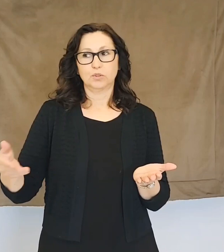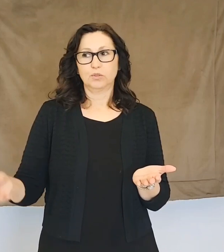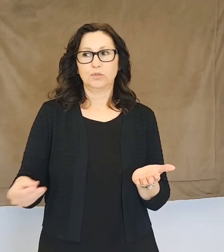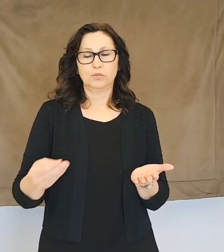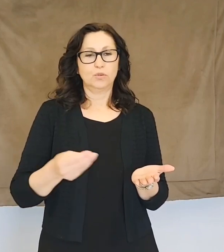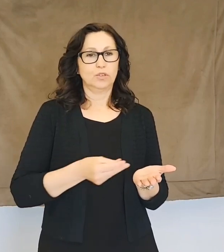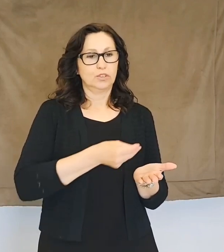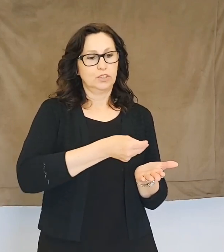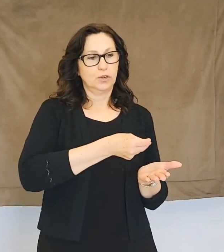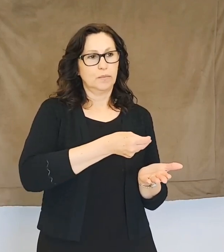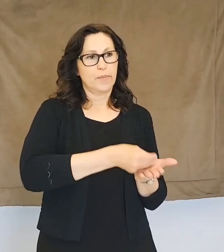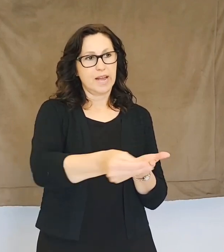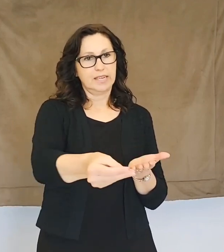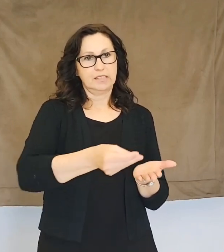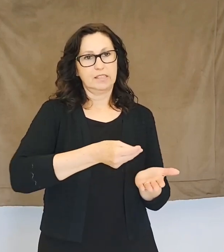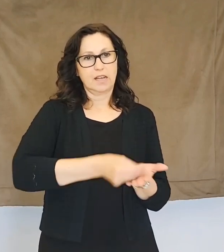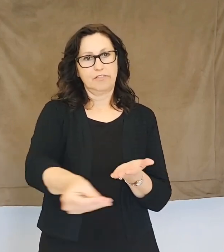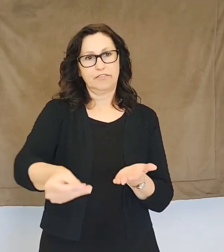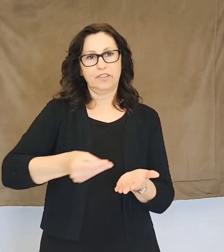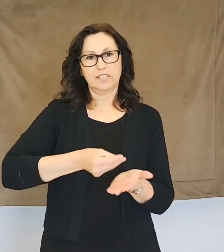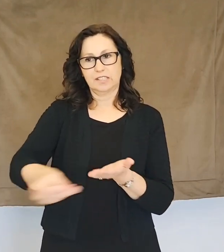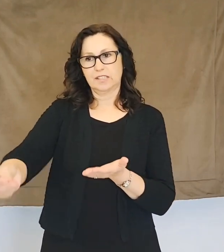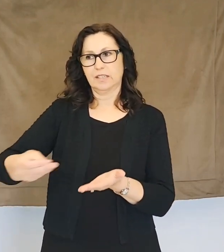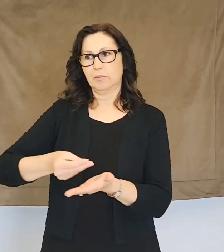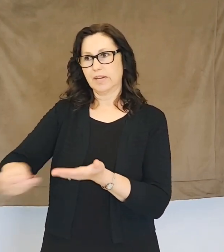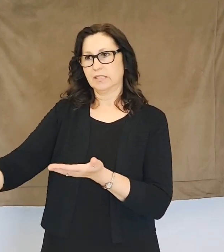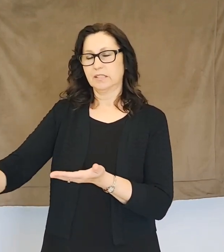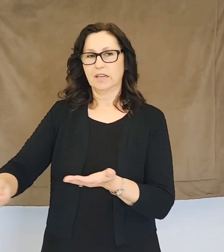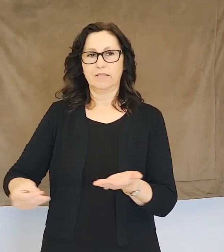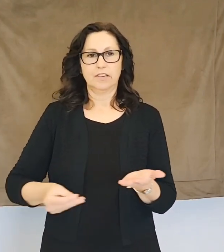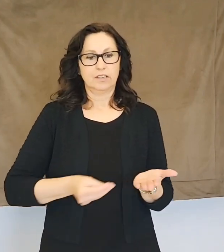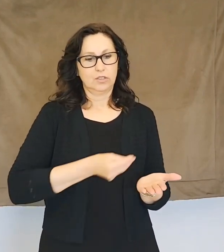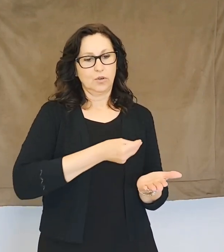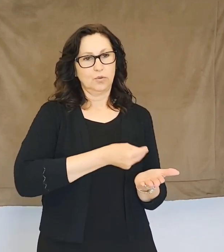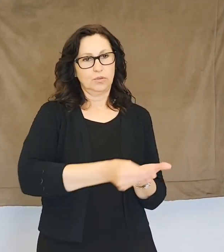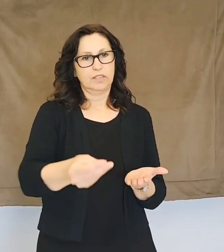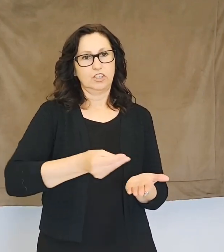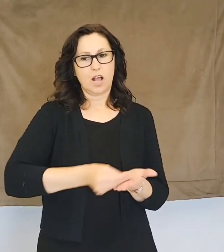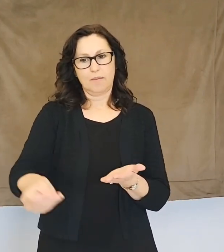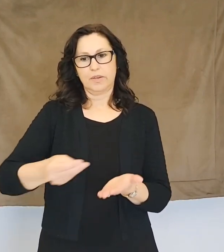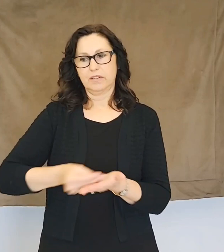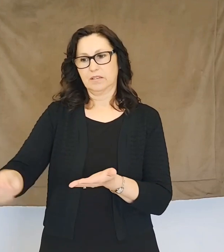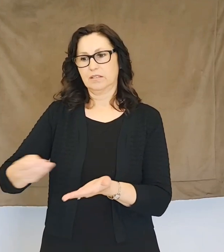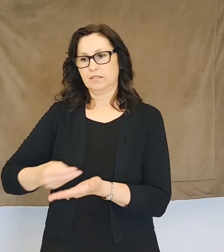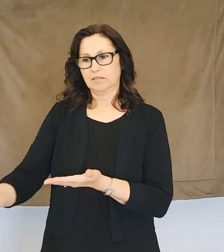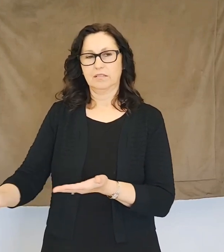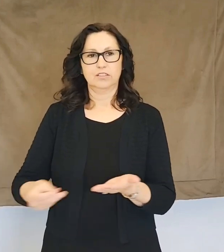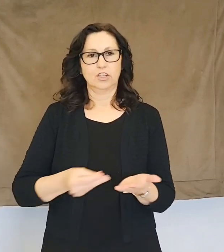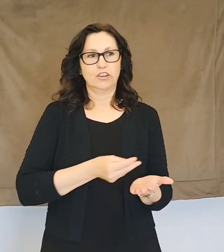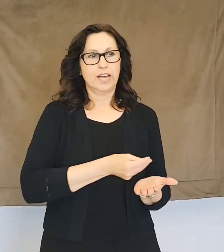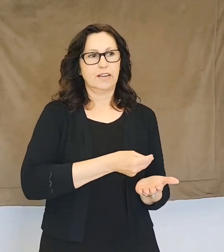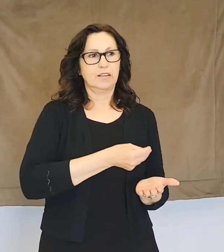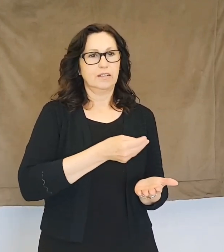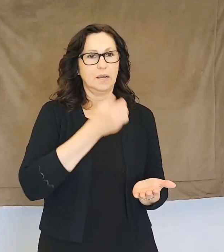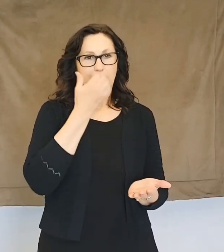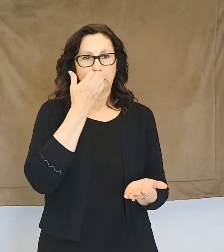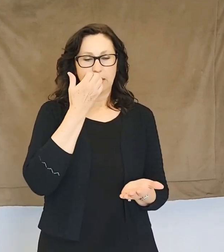multiple stores, you're buying stuff, consistently buying stuff. So shop. So